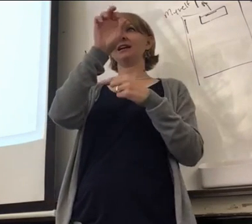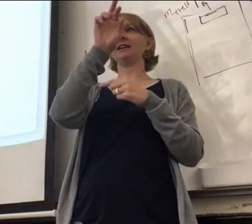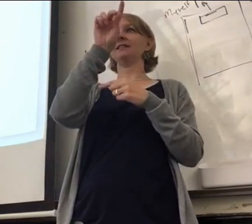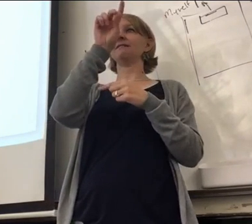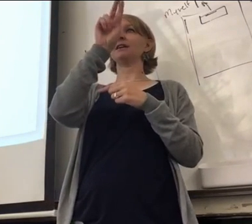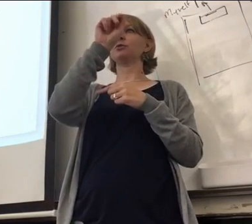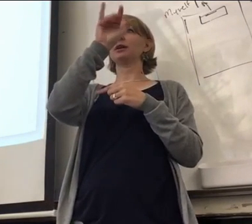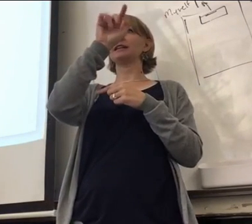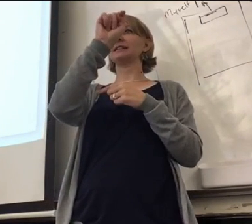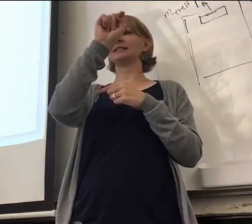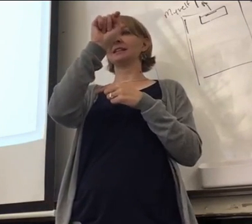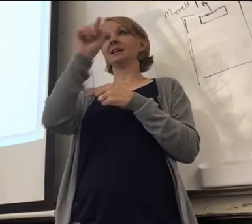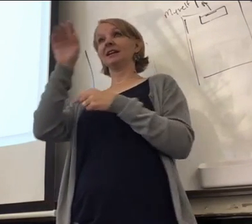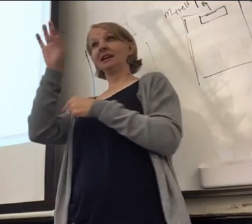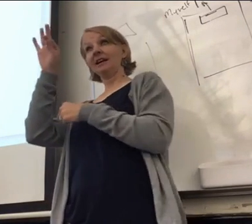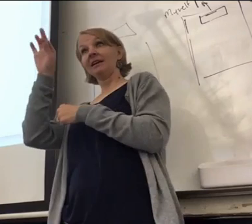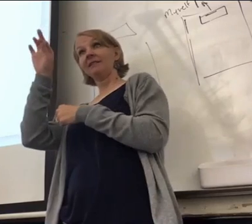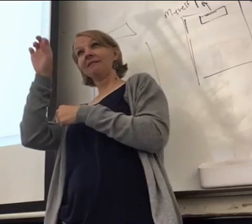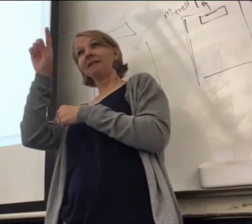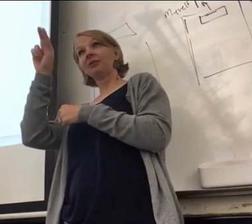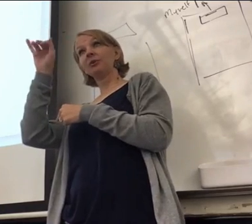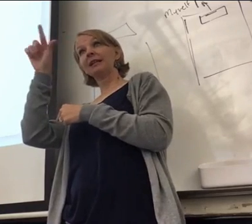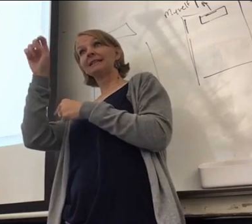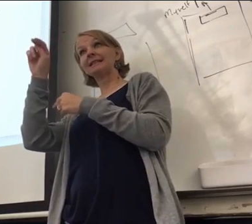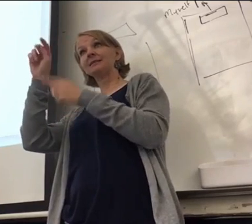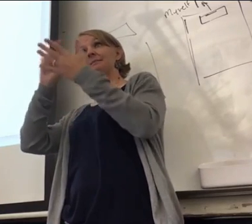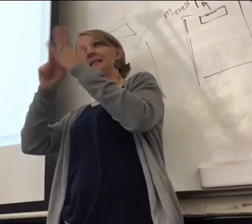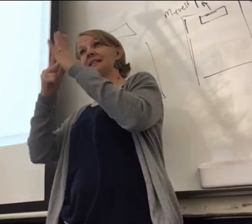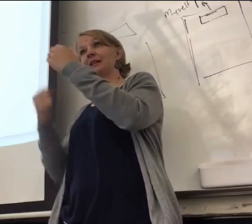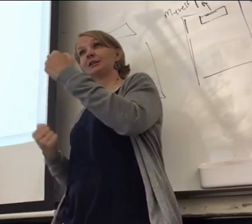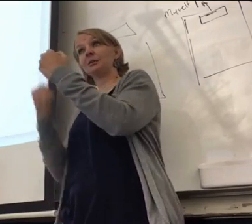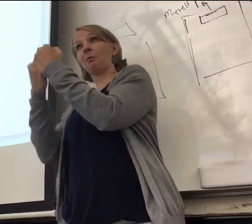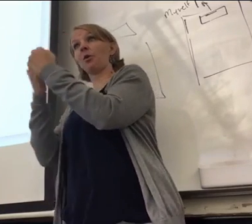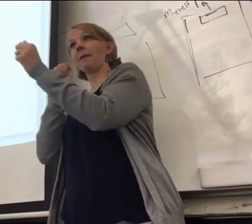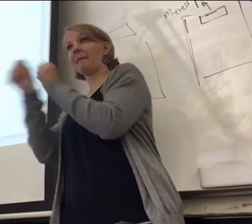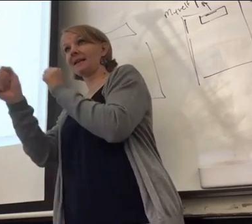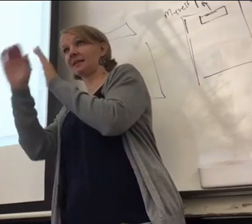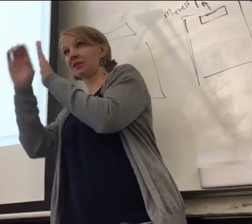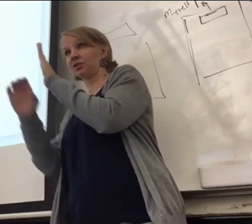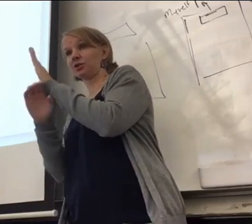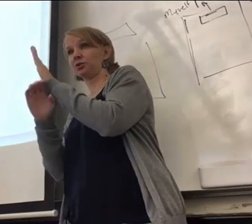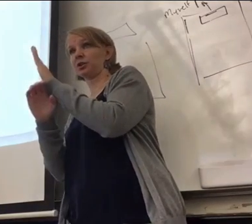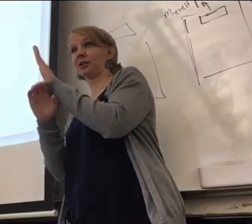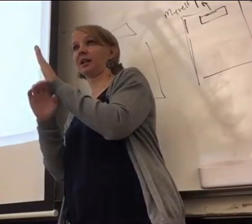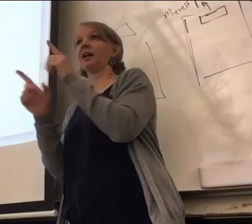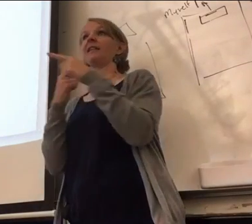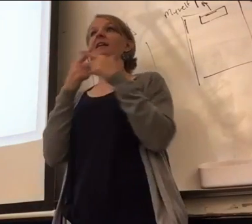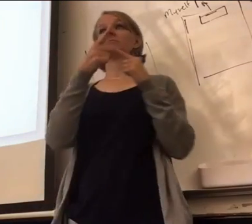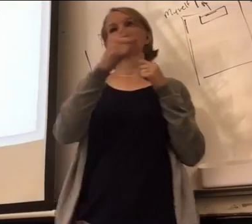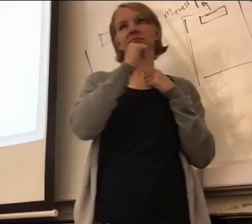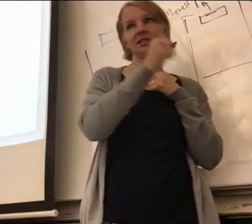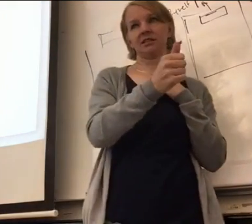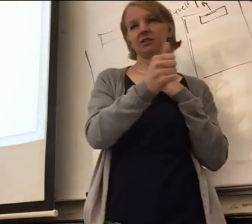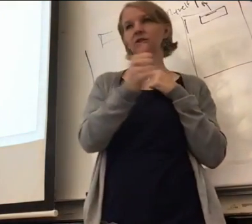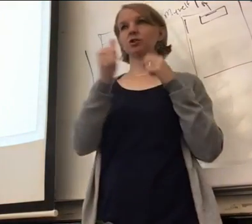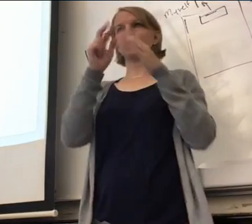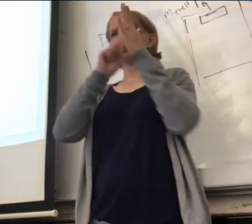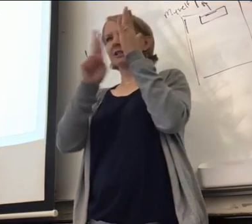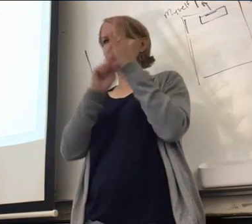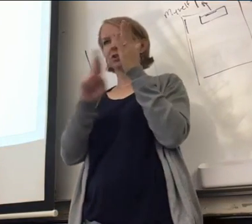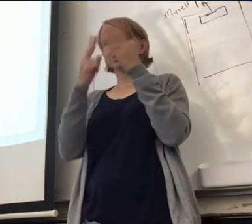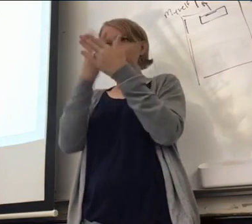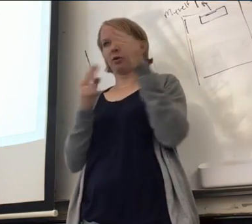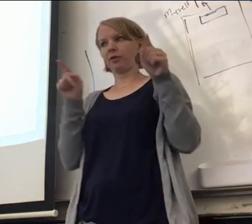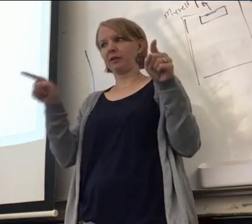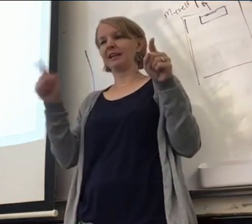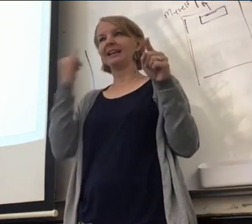Constitution. An Anti-Federalist did not. You will need to first research into what their thoughts were. So for example,